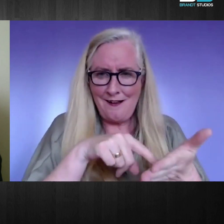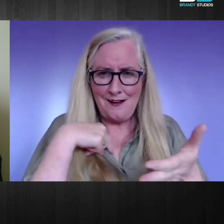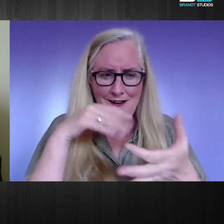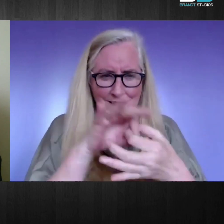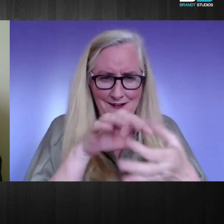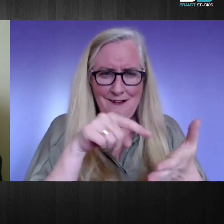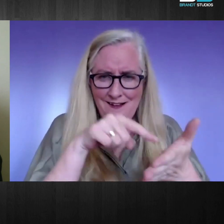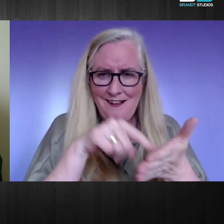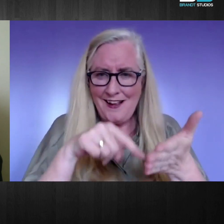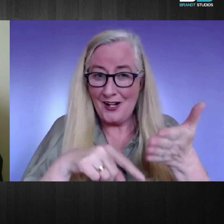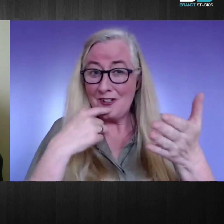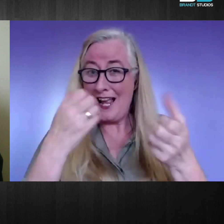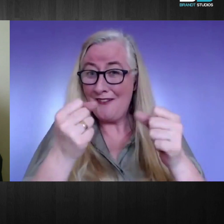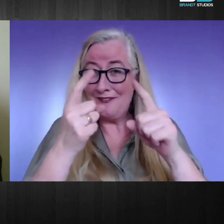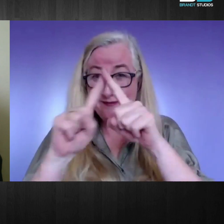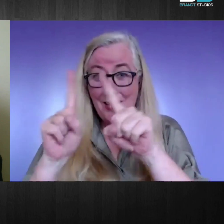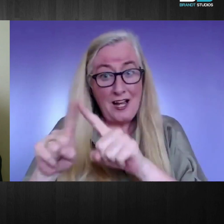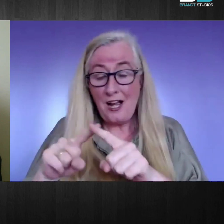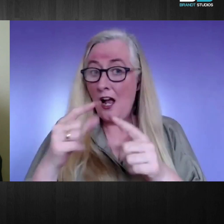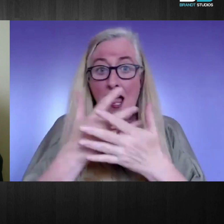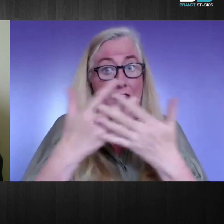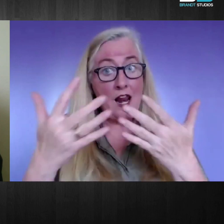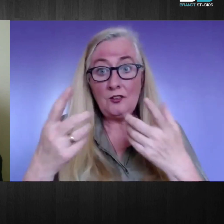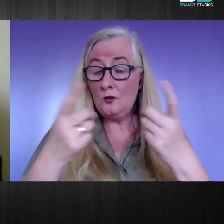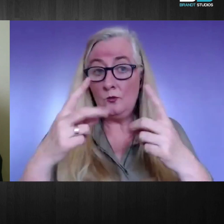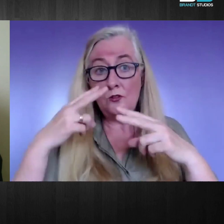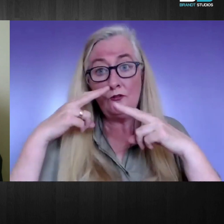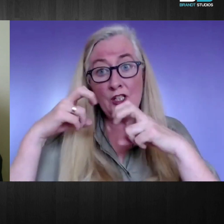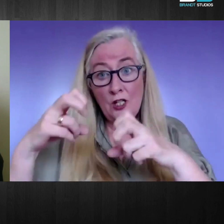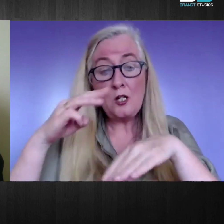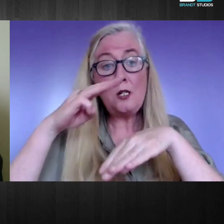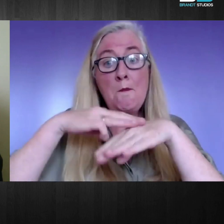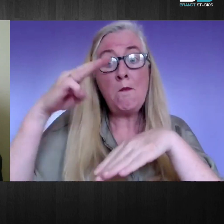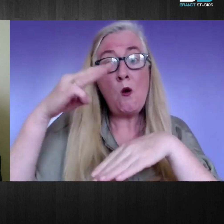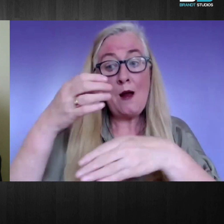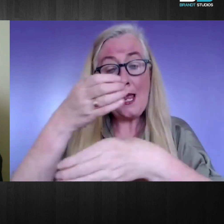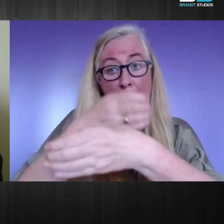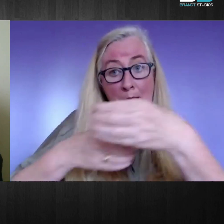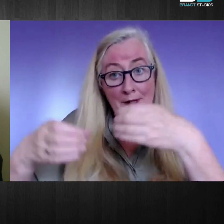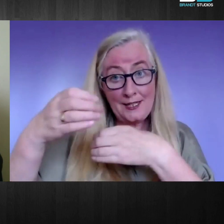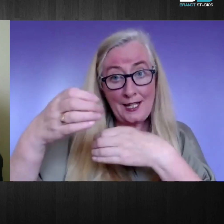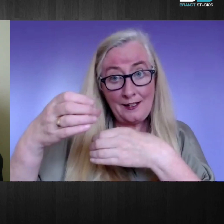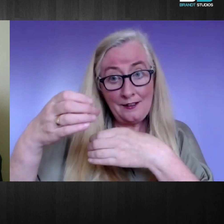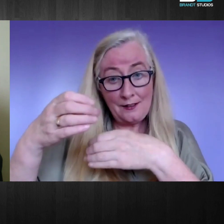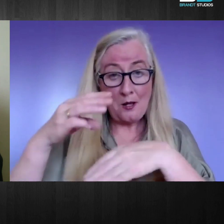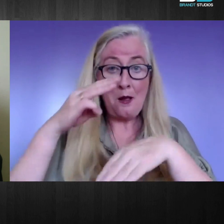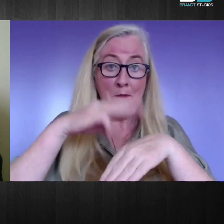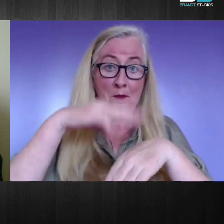some amazing research that show that the more empathy we have, the better we do in school. And part of it is because we put